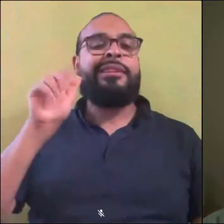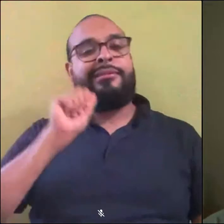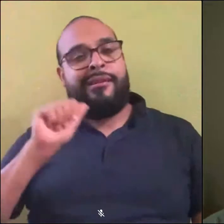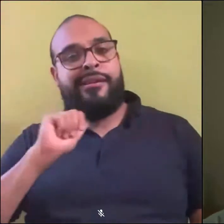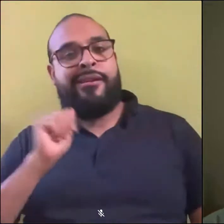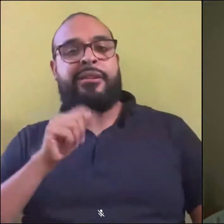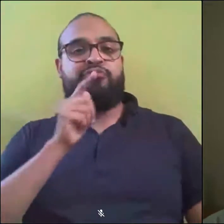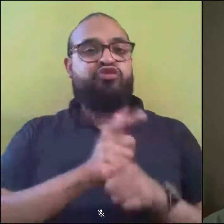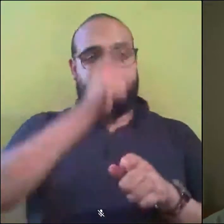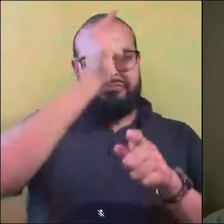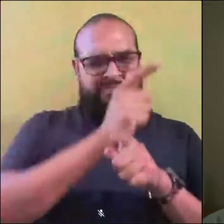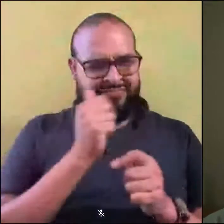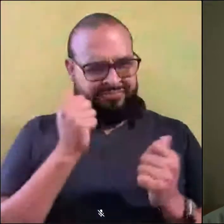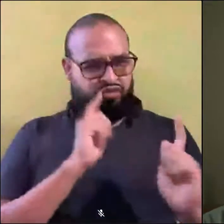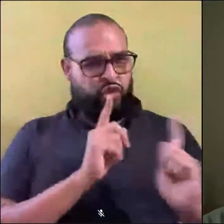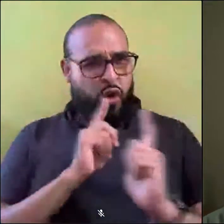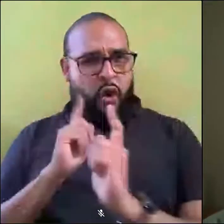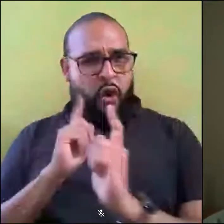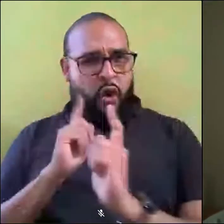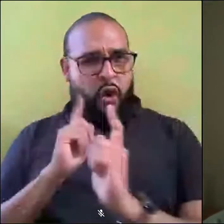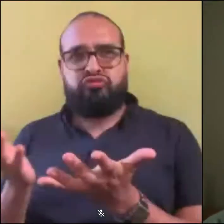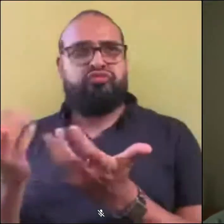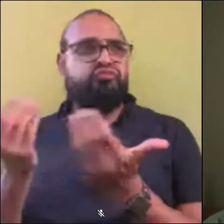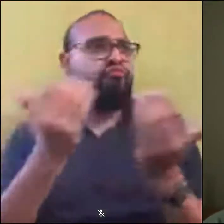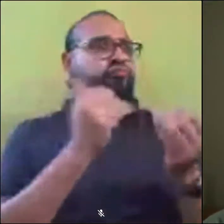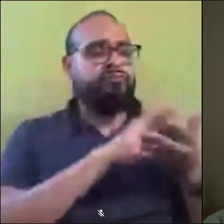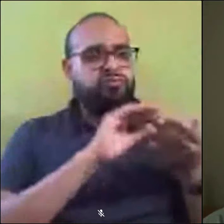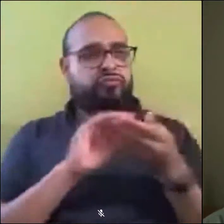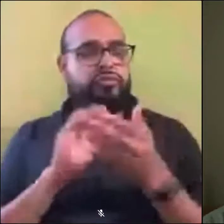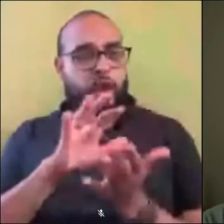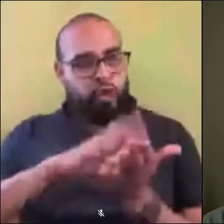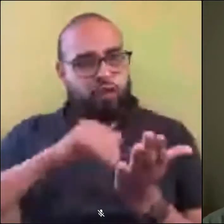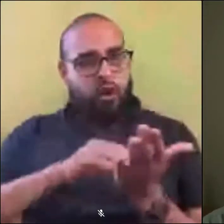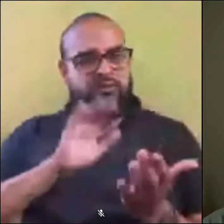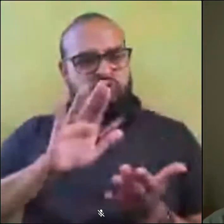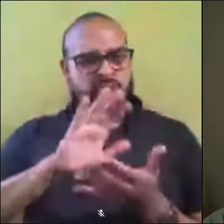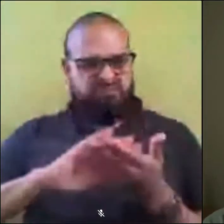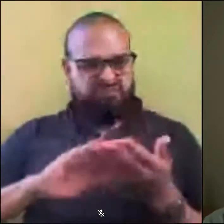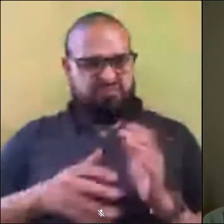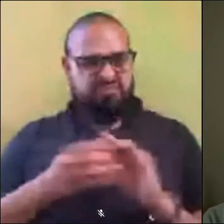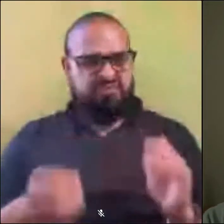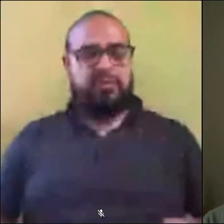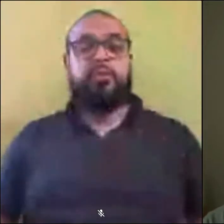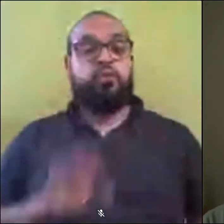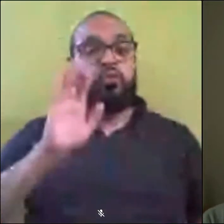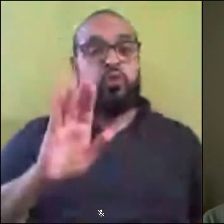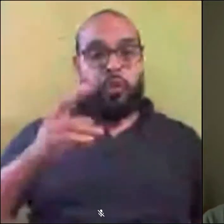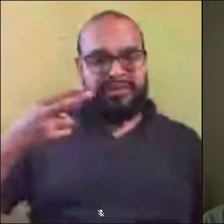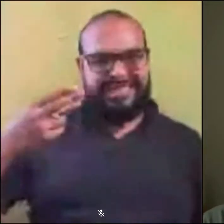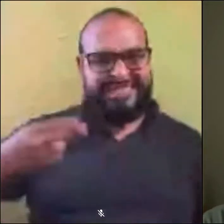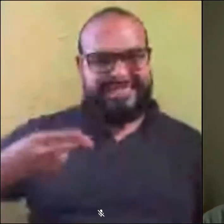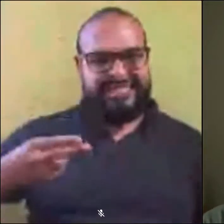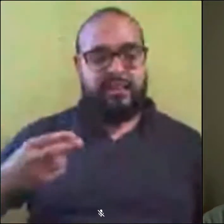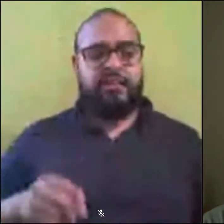bespoke parts of your story, but don't stop there. Learn the history. You know where your